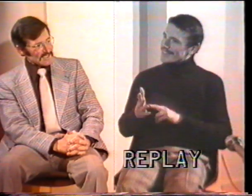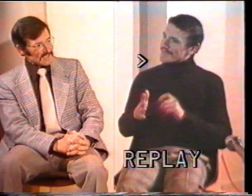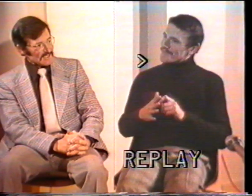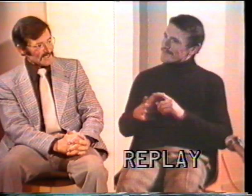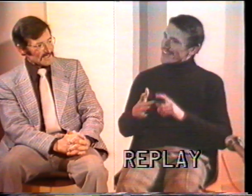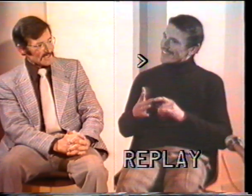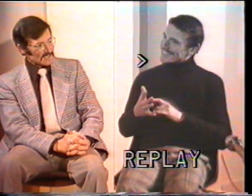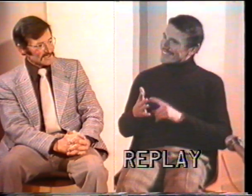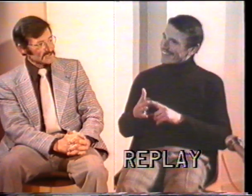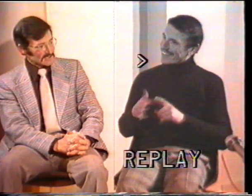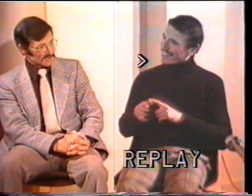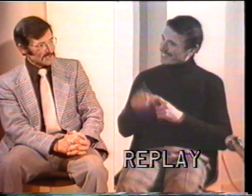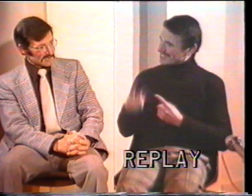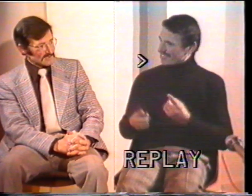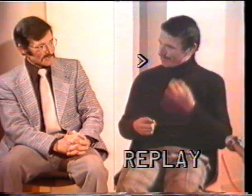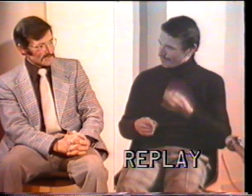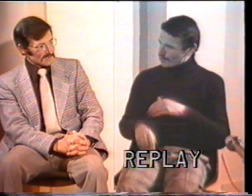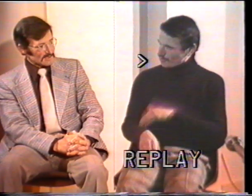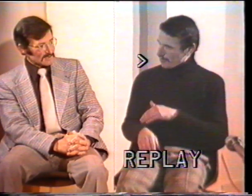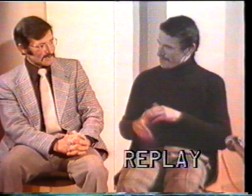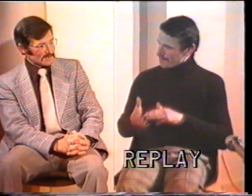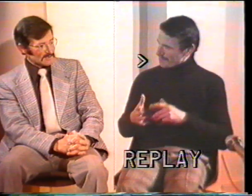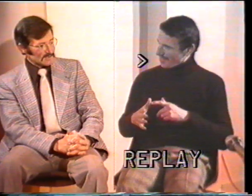Ian Paisley, he's a real troublemaker.